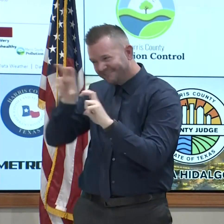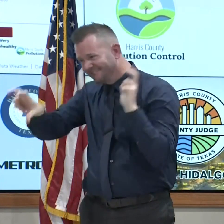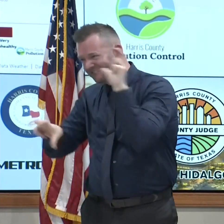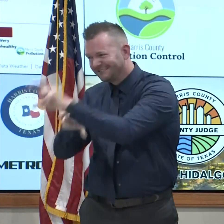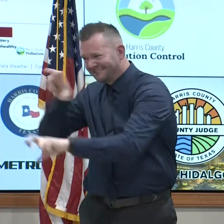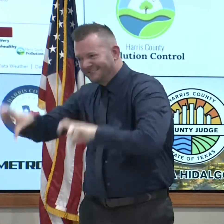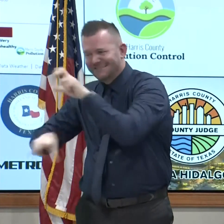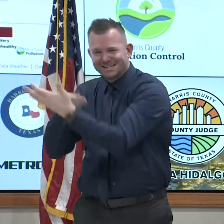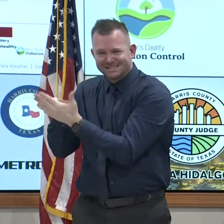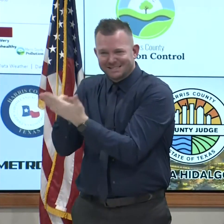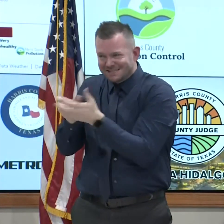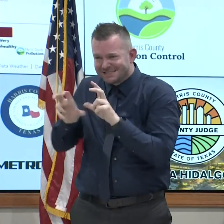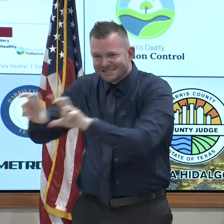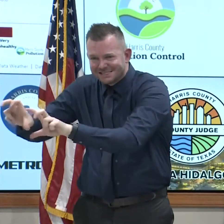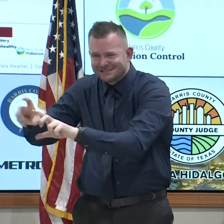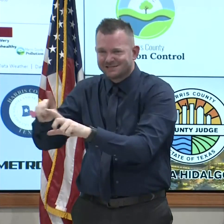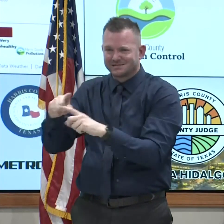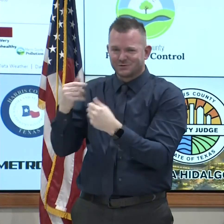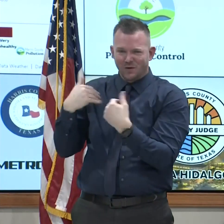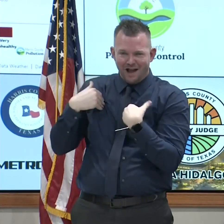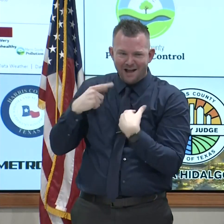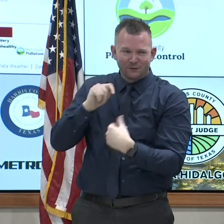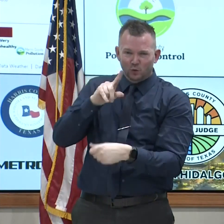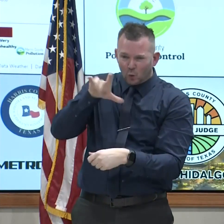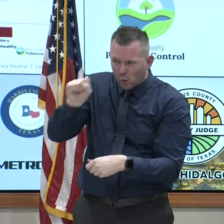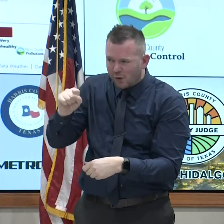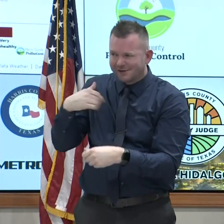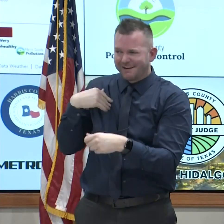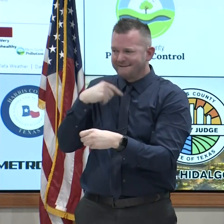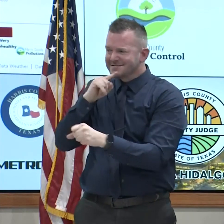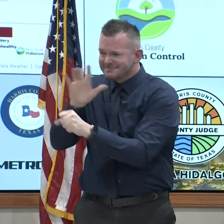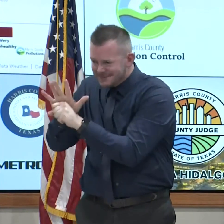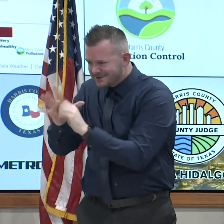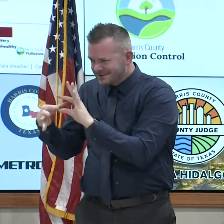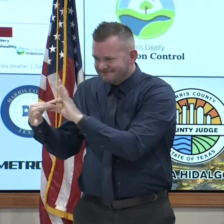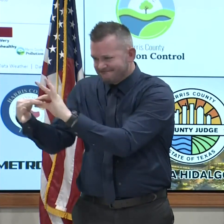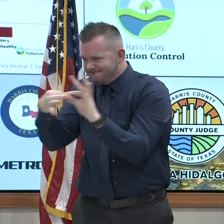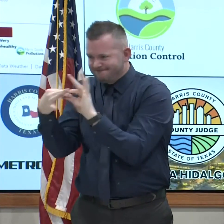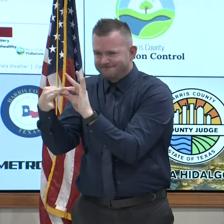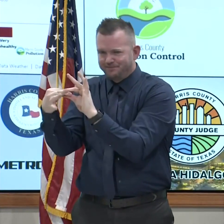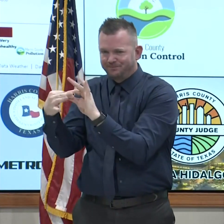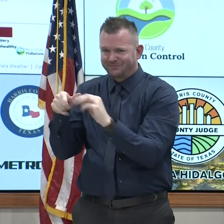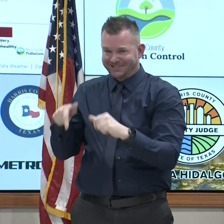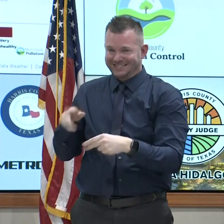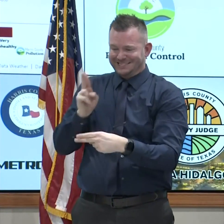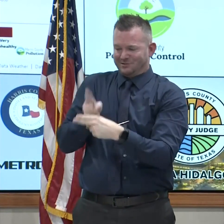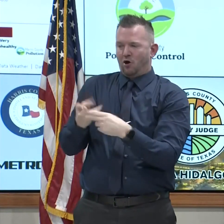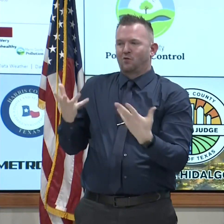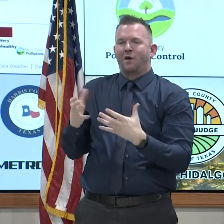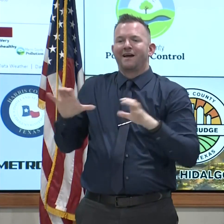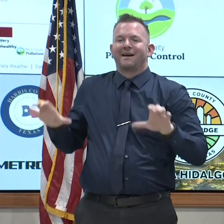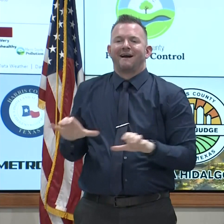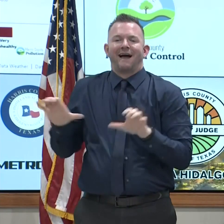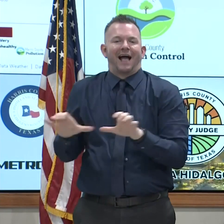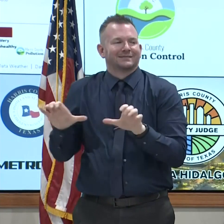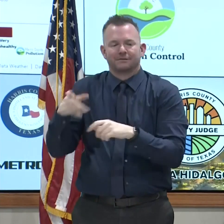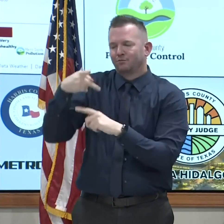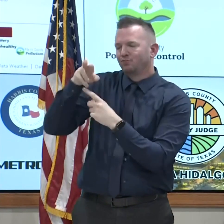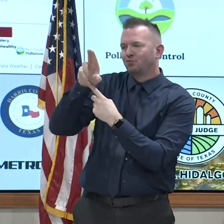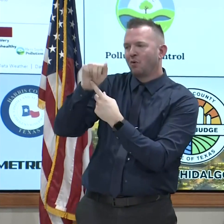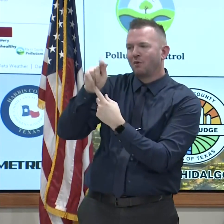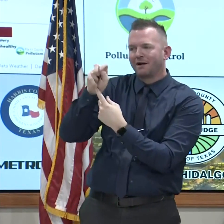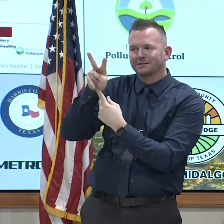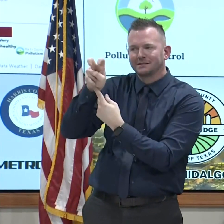new tools, our new commitment to collaboration, that this is action, that this is proactive action, and it's not just